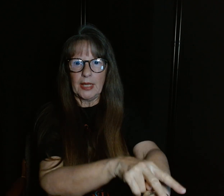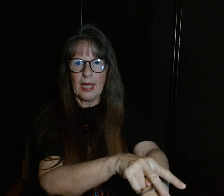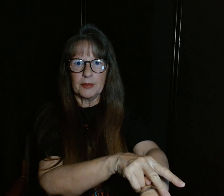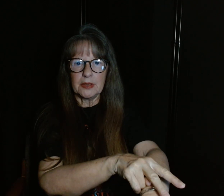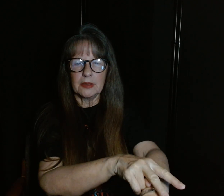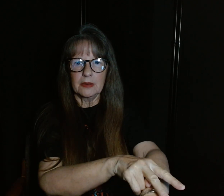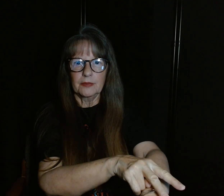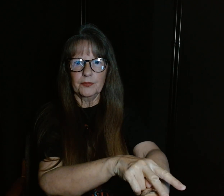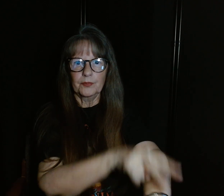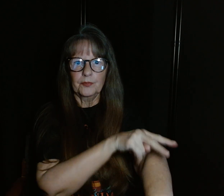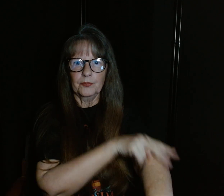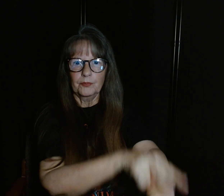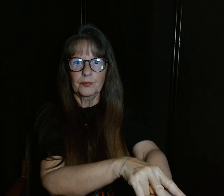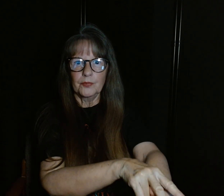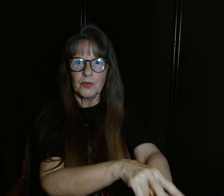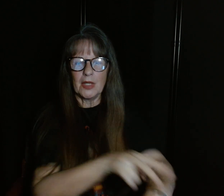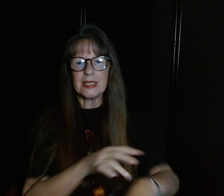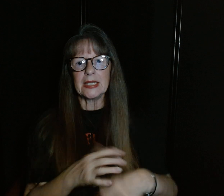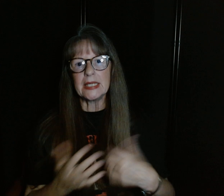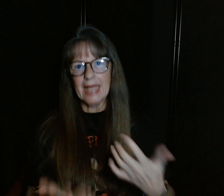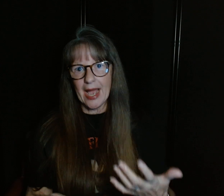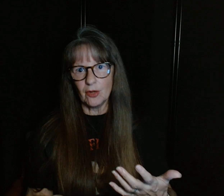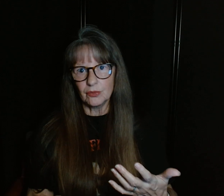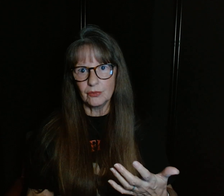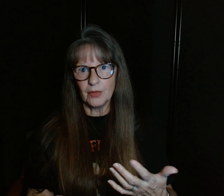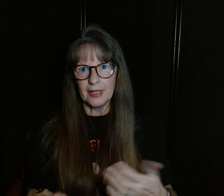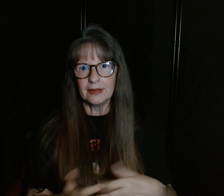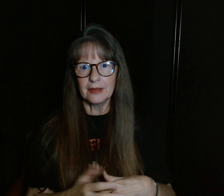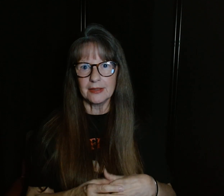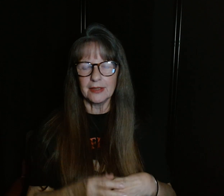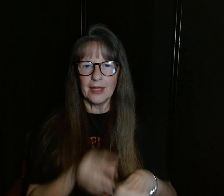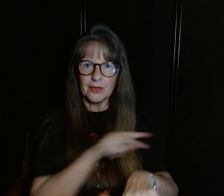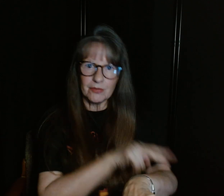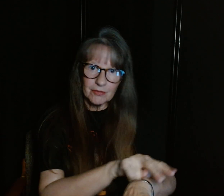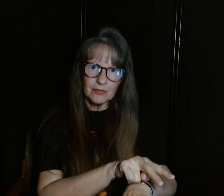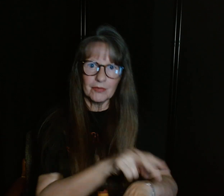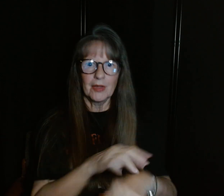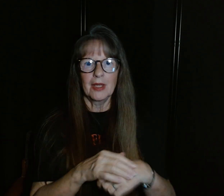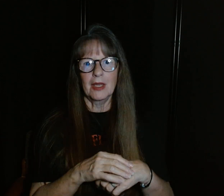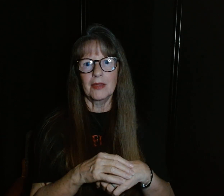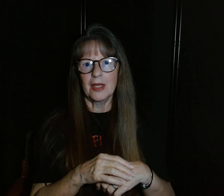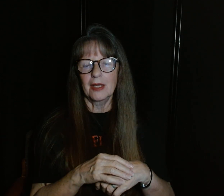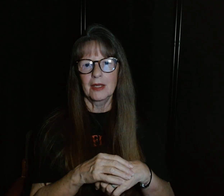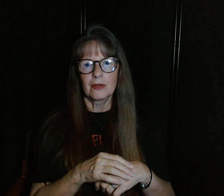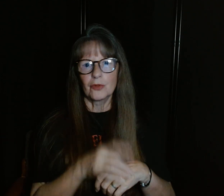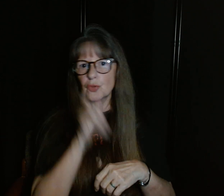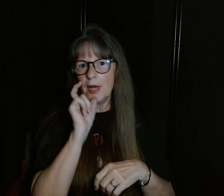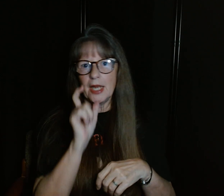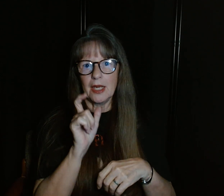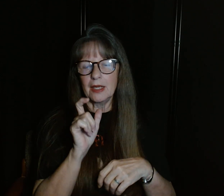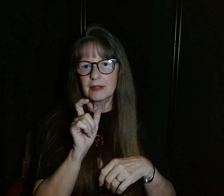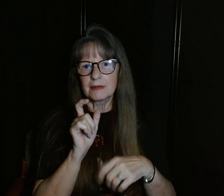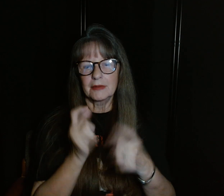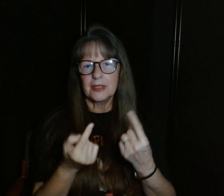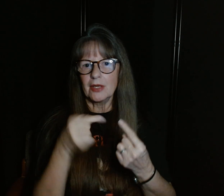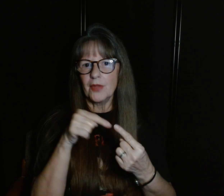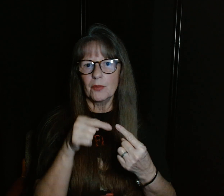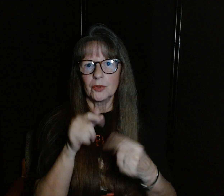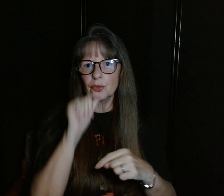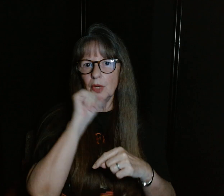relapse. They slid down, right? They slid down this and they drank until they were